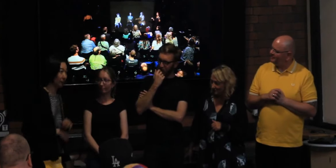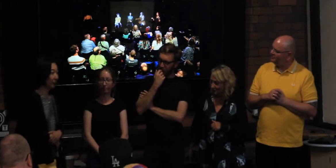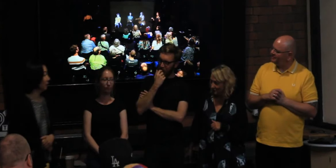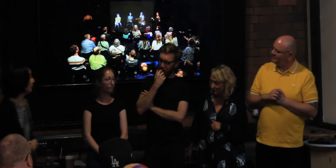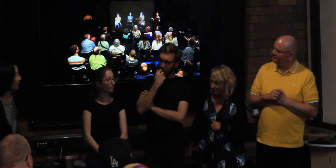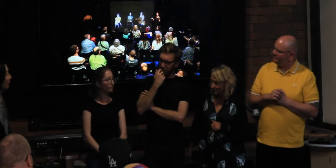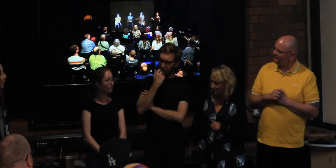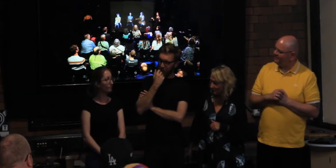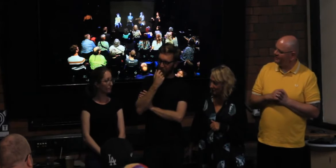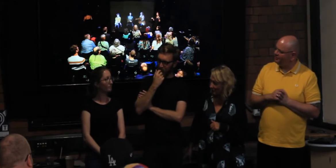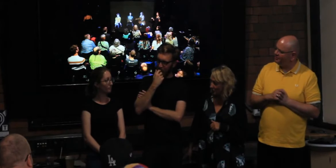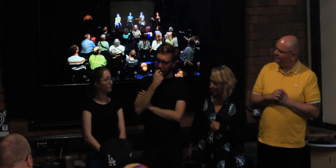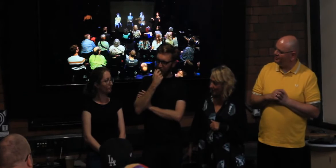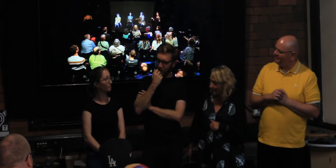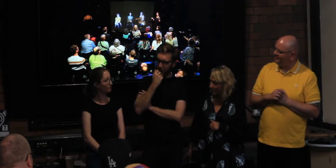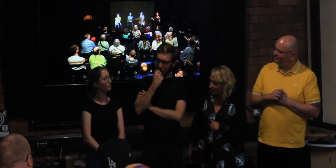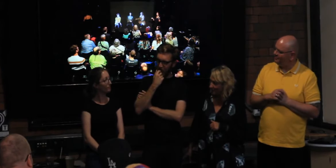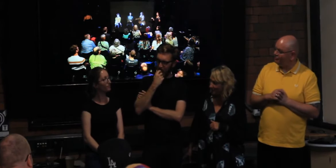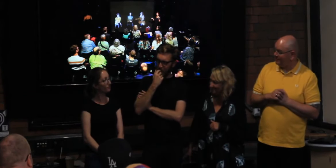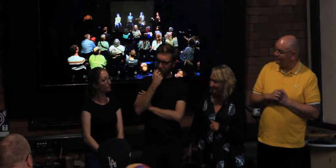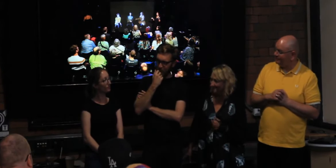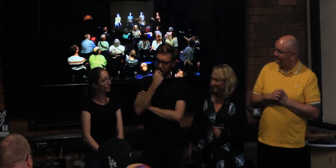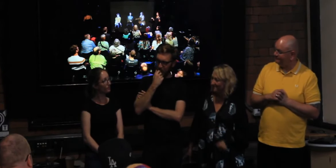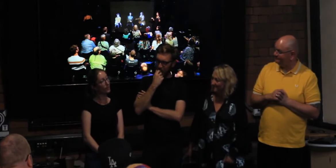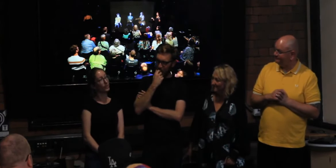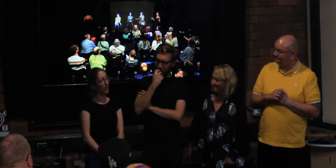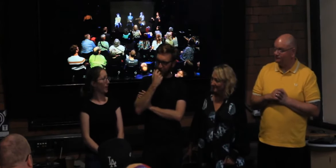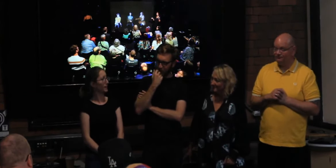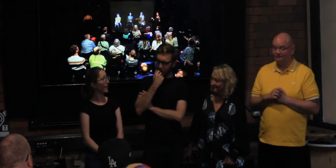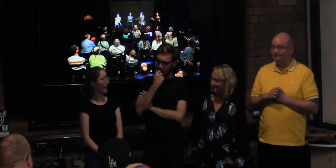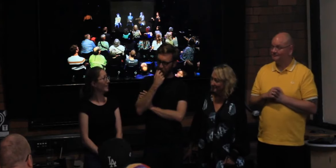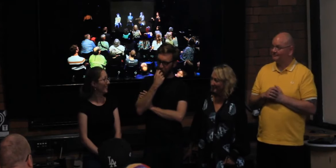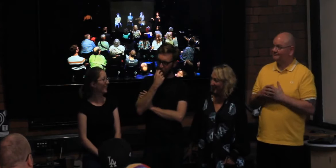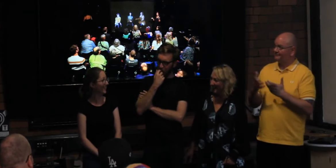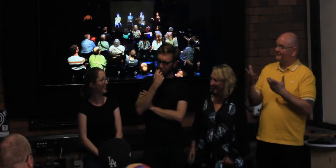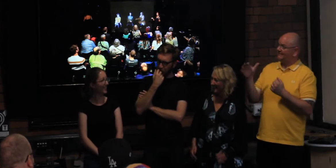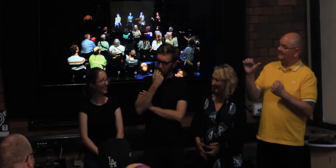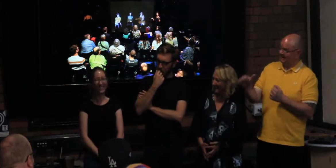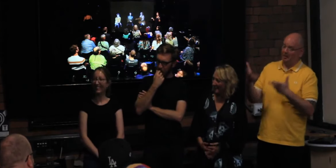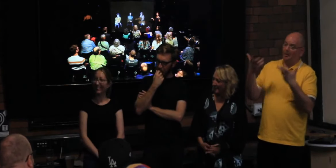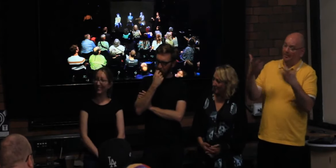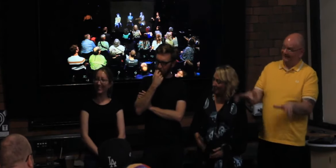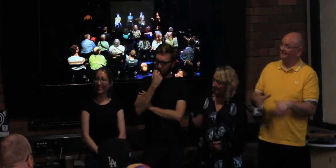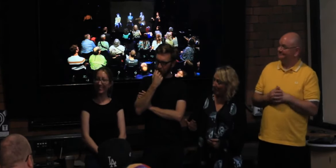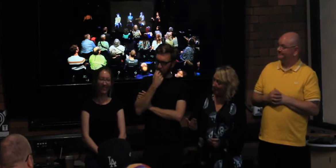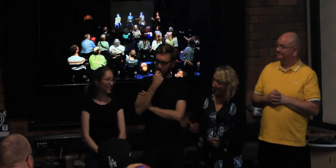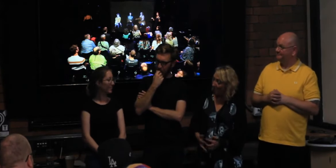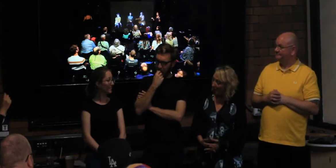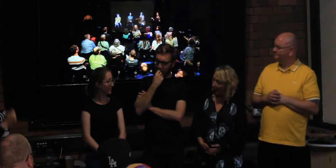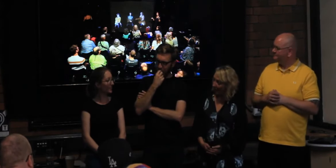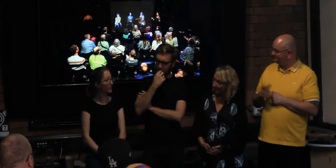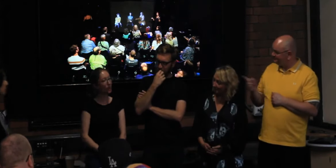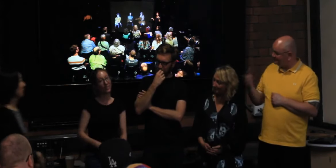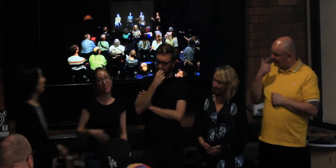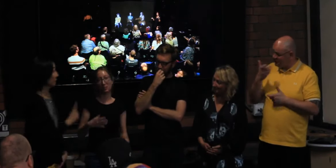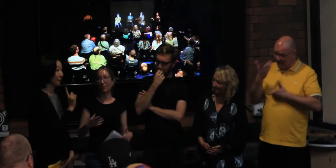Okay, so can I throw the question back to you? Has your perception been changed? Yeah. Can you say a bit more about